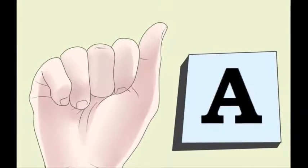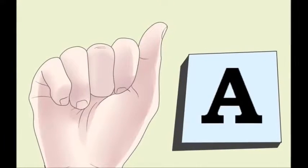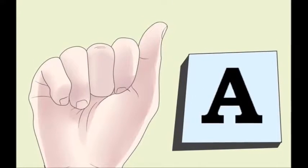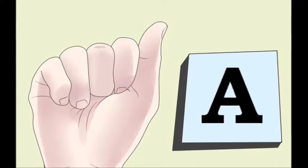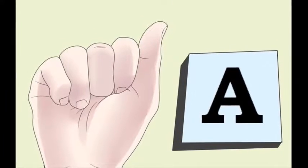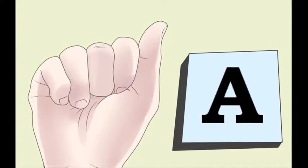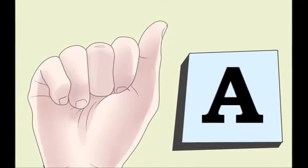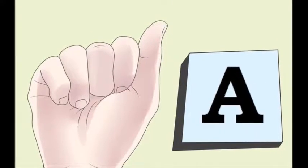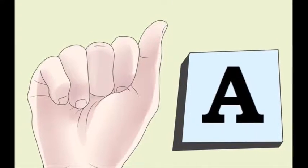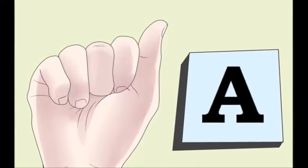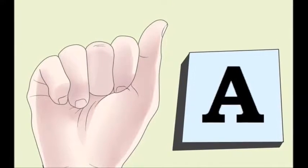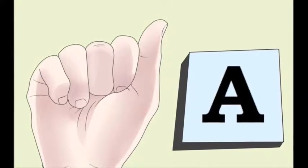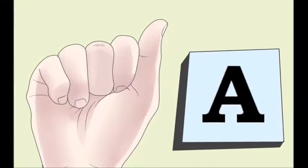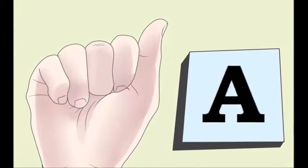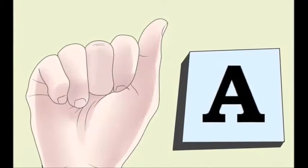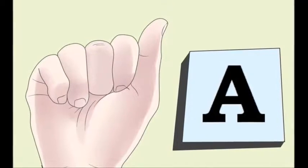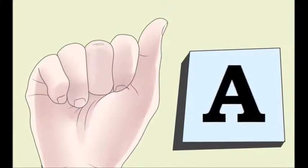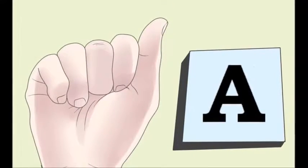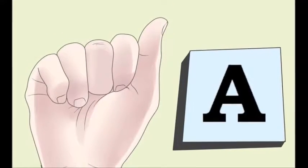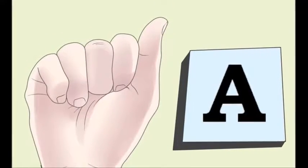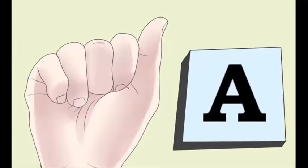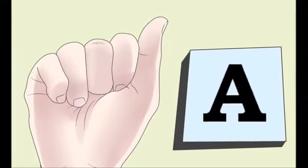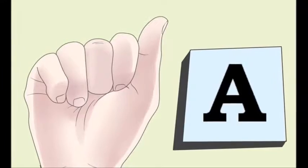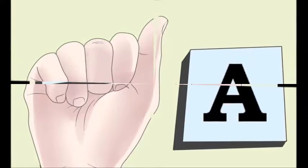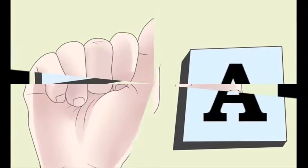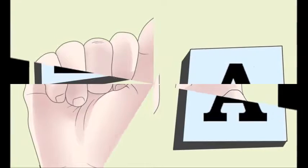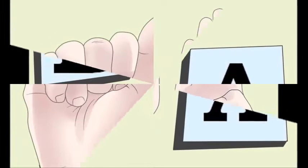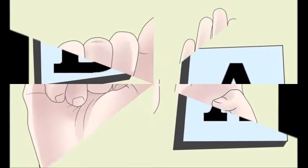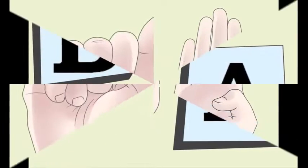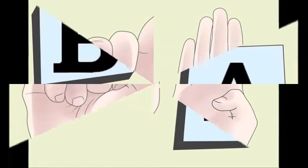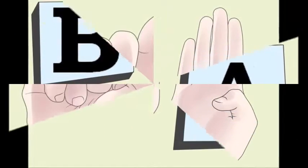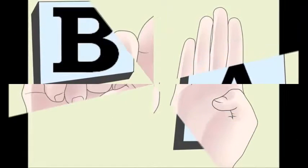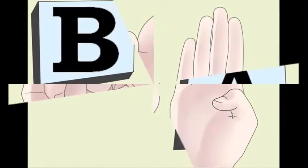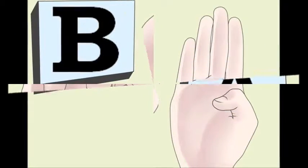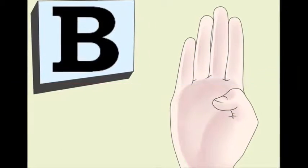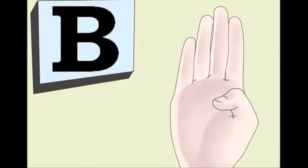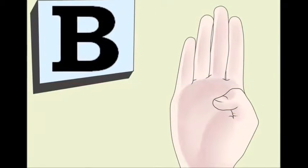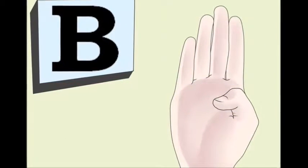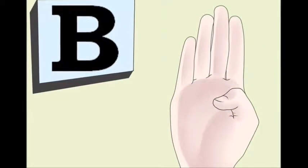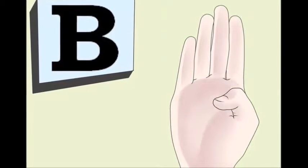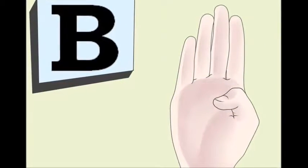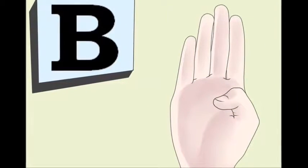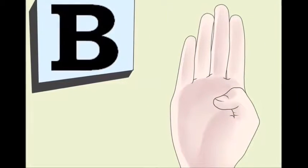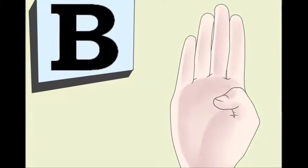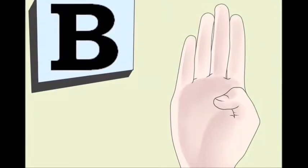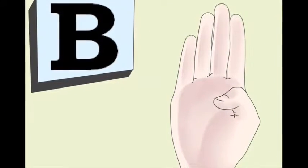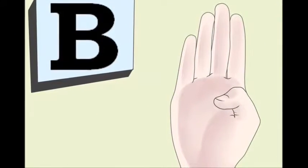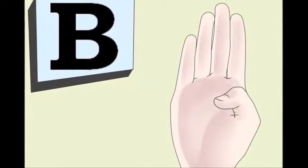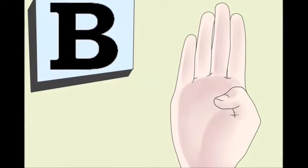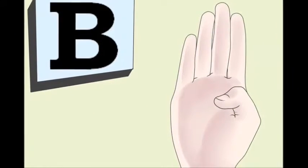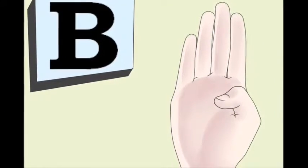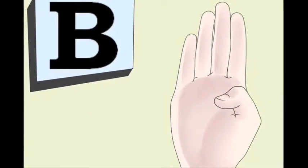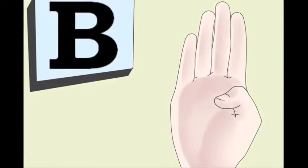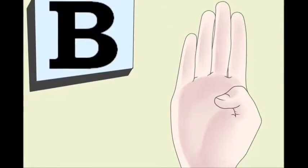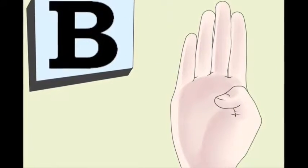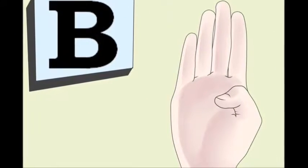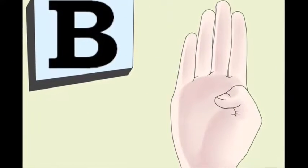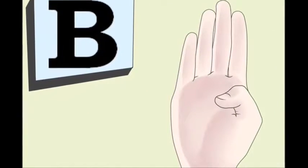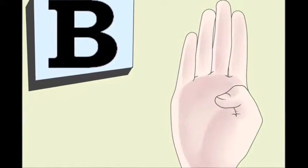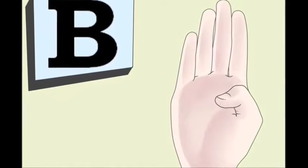little chloralo, the first step is to learn to finge spelt alphabet. Different regions use different alphabet, some of them